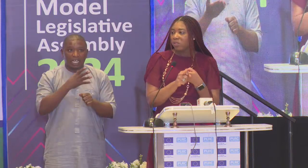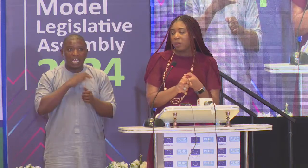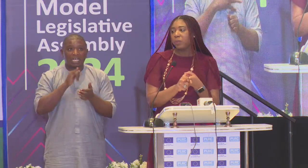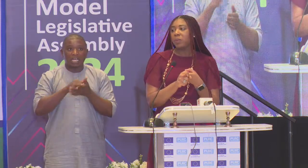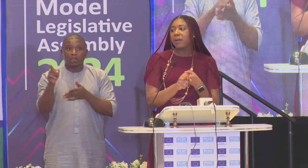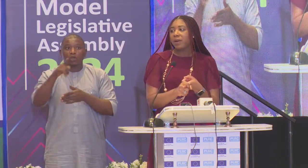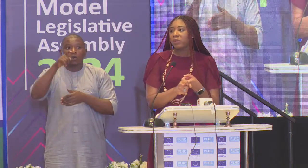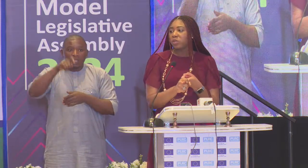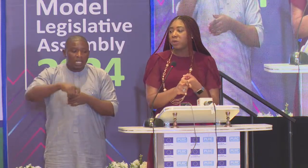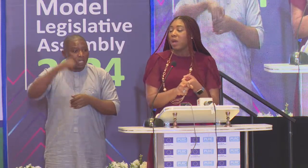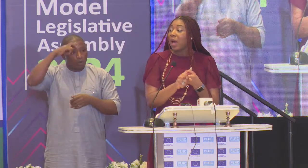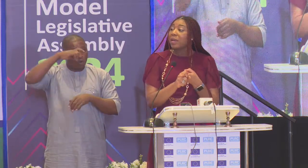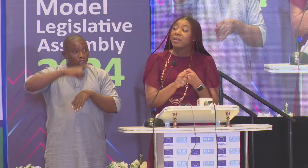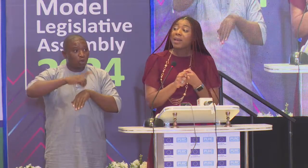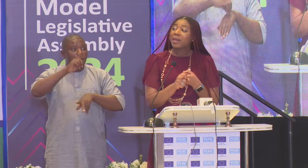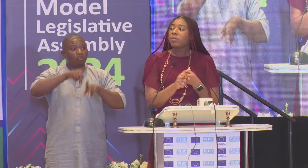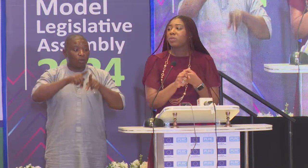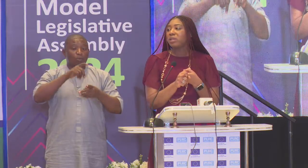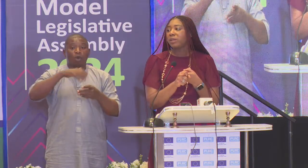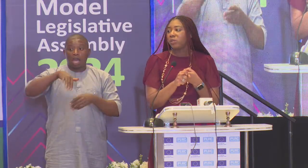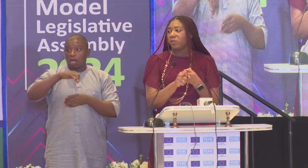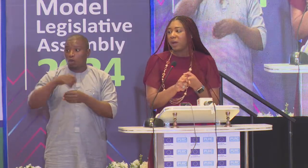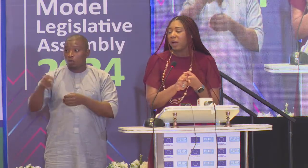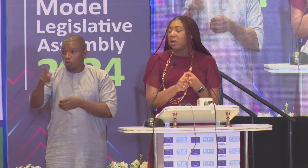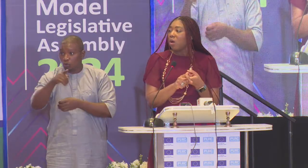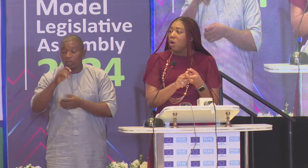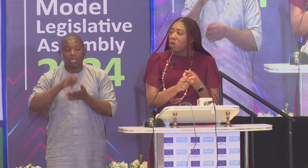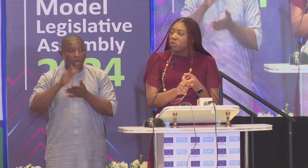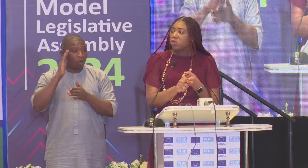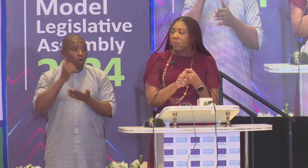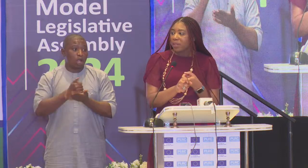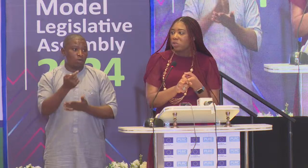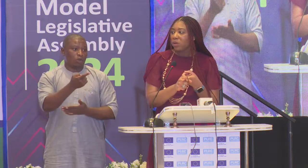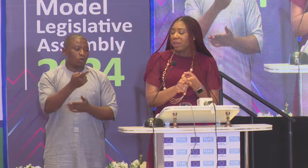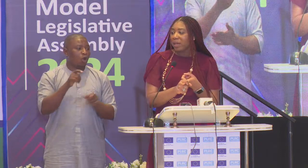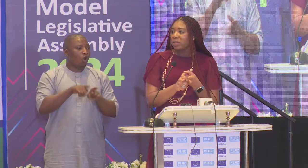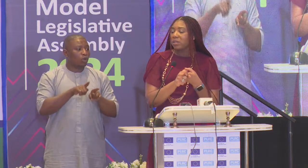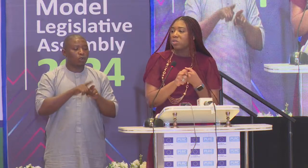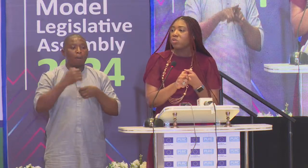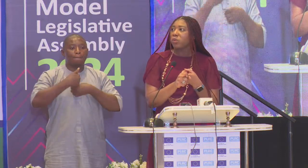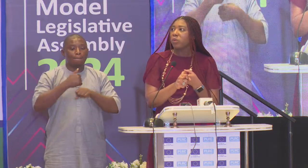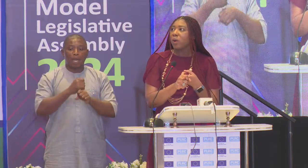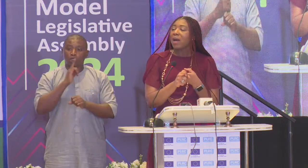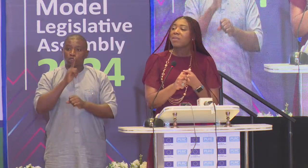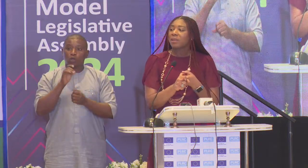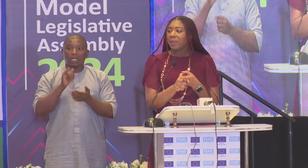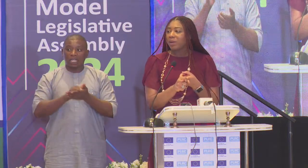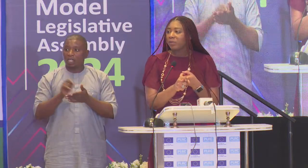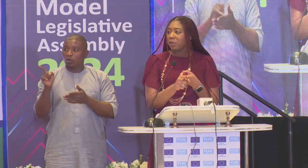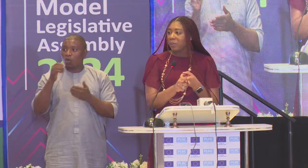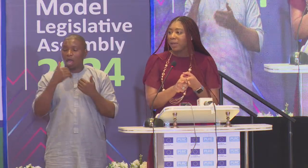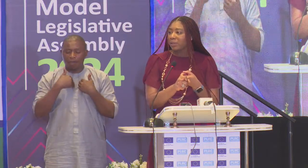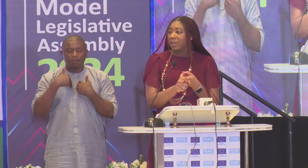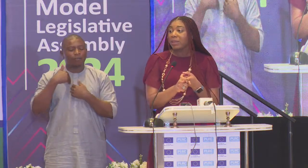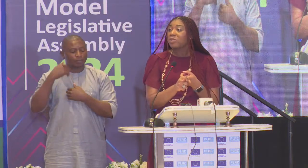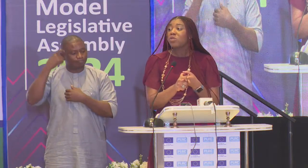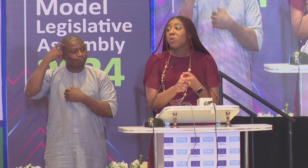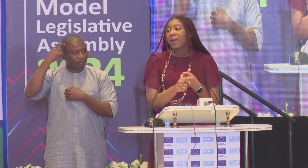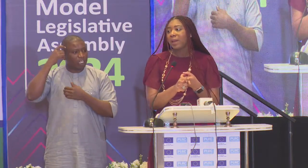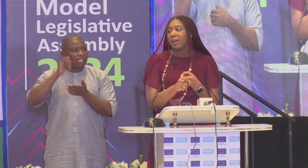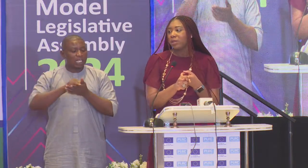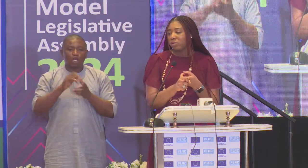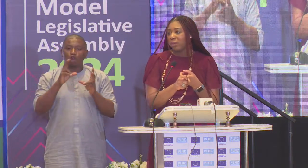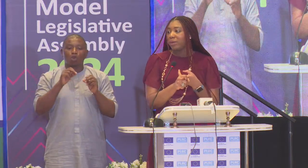of people around you. And I think that that would take you far. Also make sure that you have at the back of your mind that there's